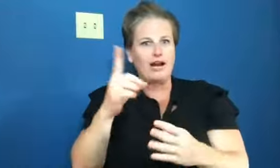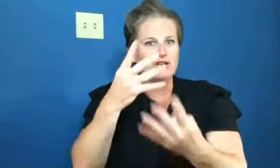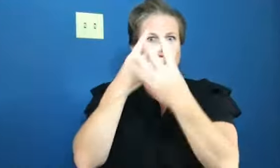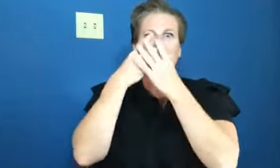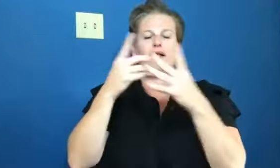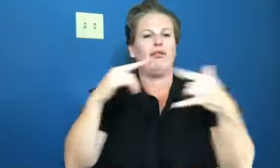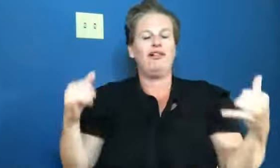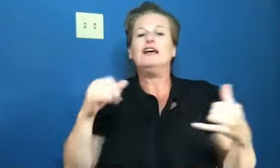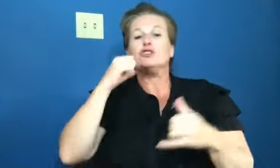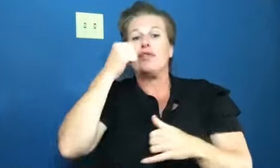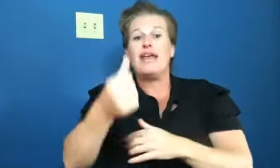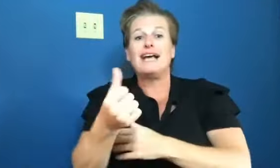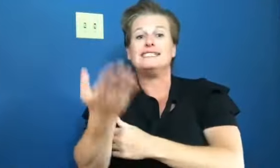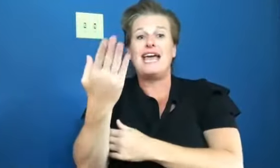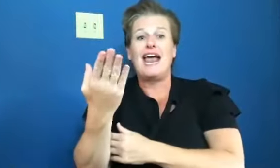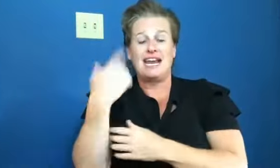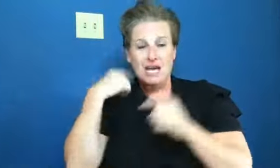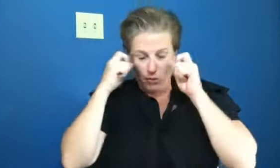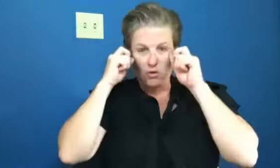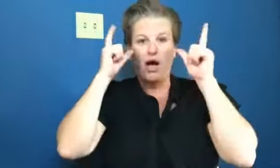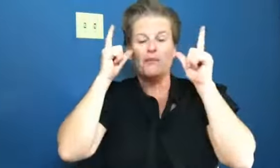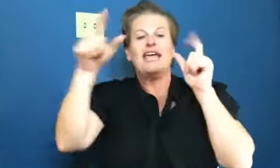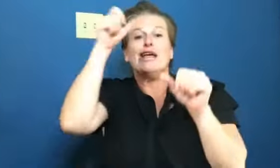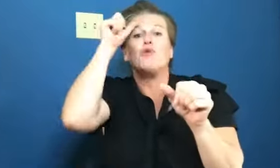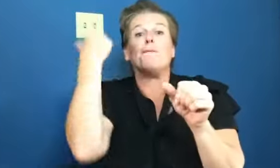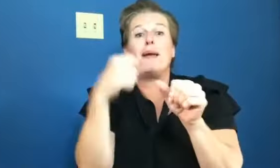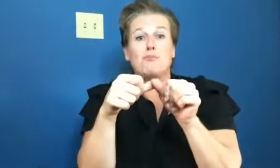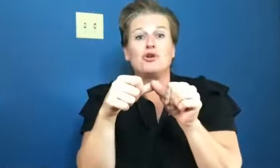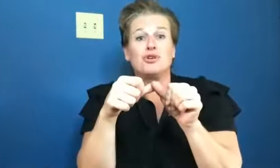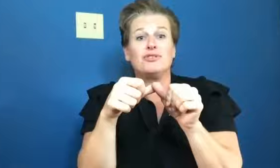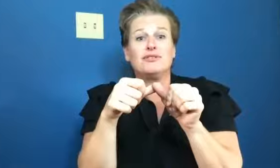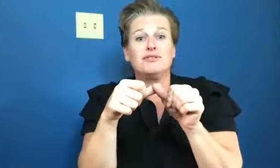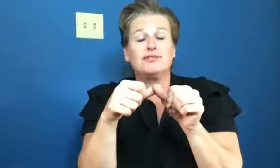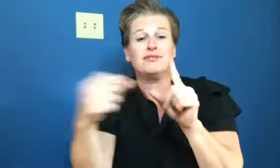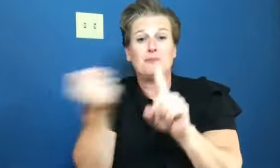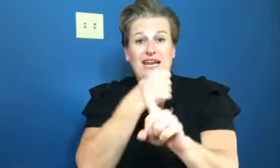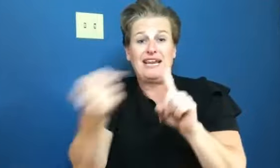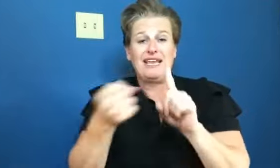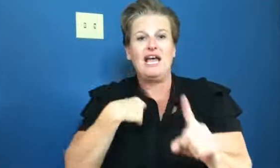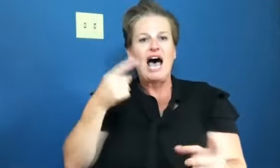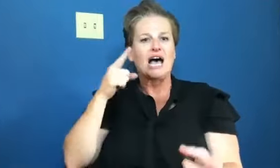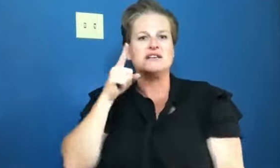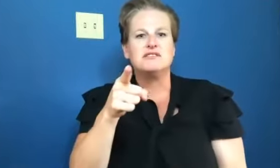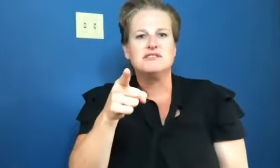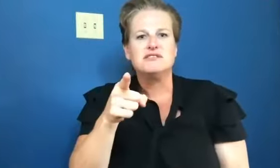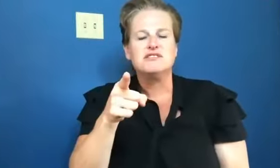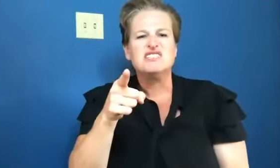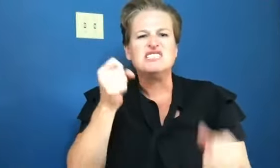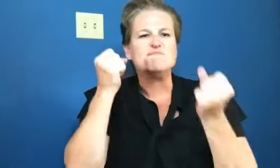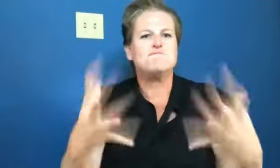He remembered what happened. And I got in his face and I said, there are thousands of women that would trade places with me in the city of Dallas,